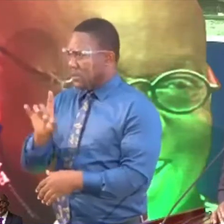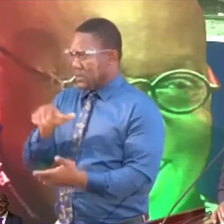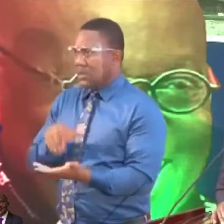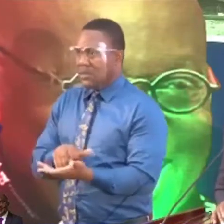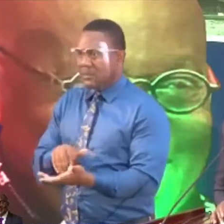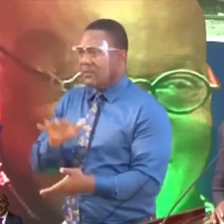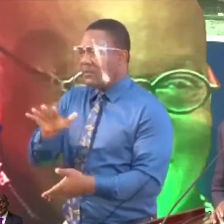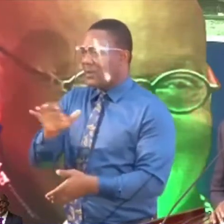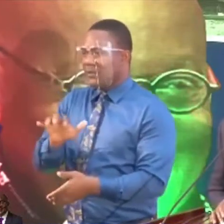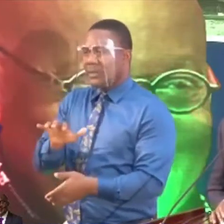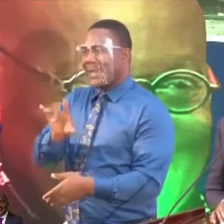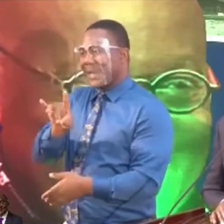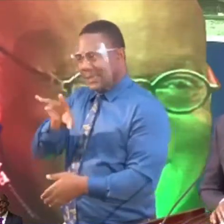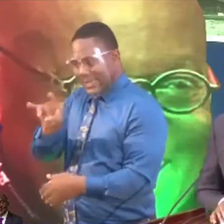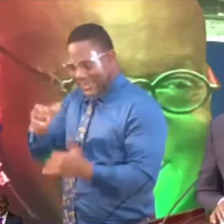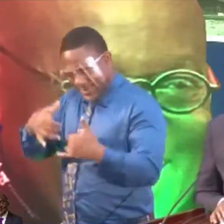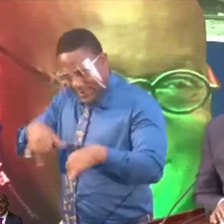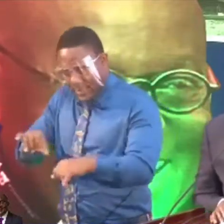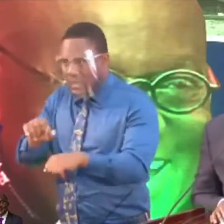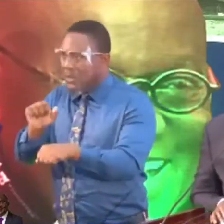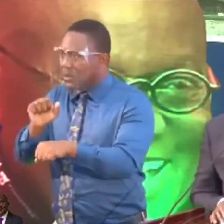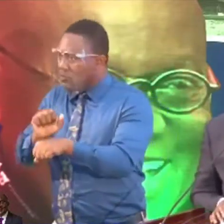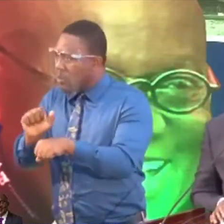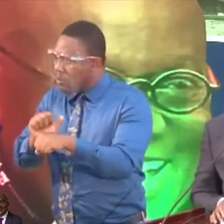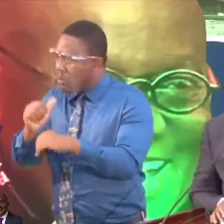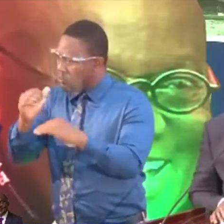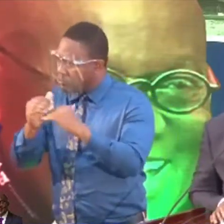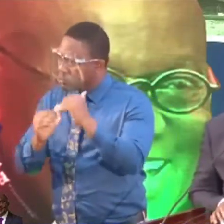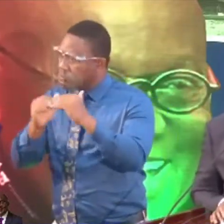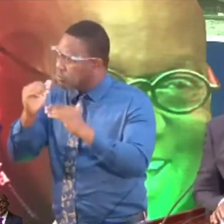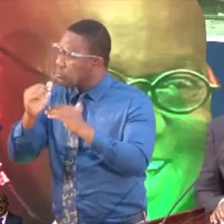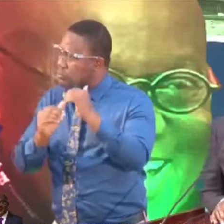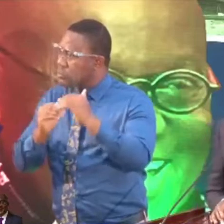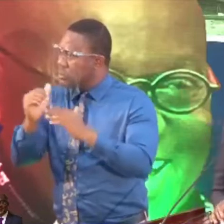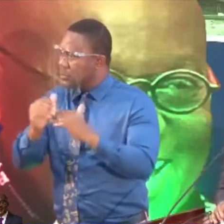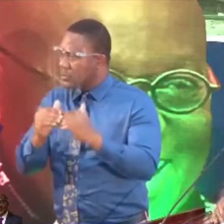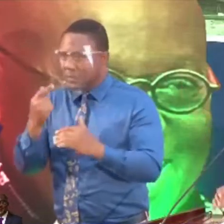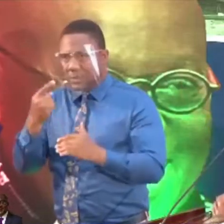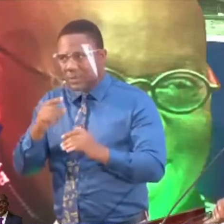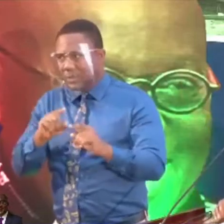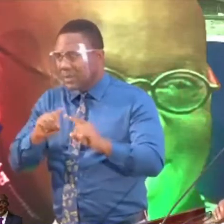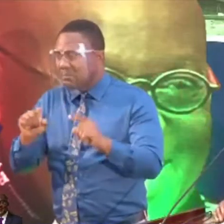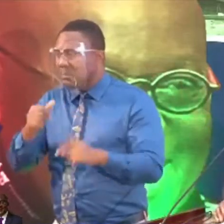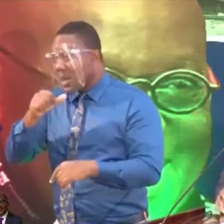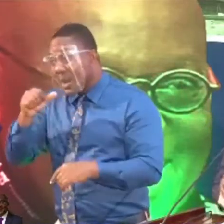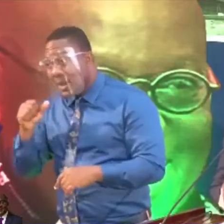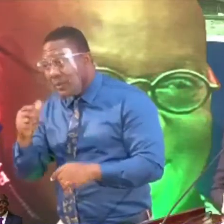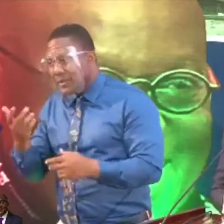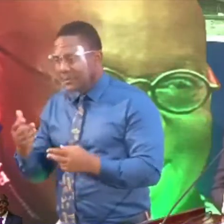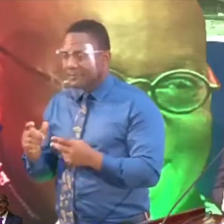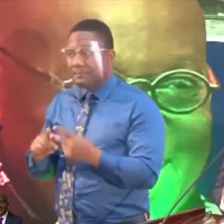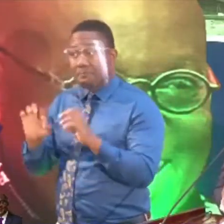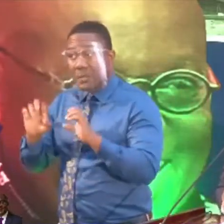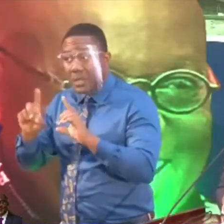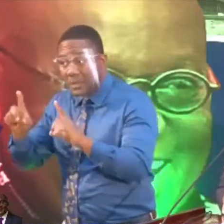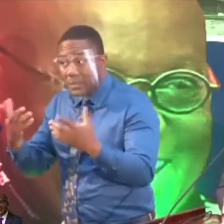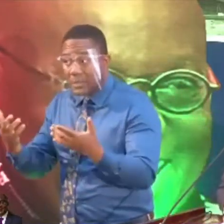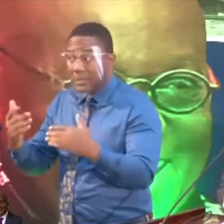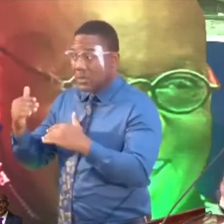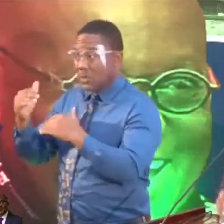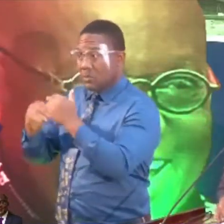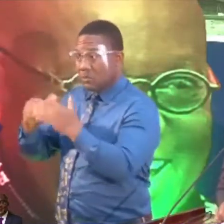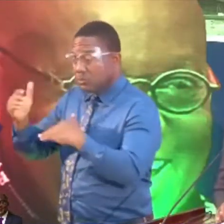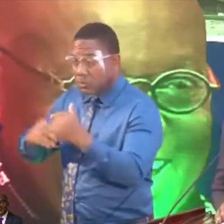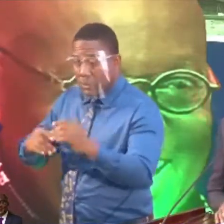8,588 ongoing. And you see them allocated from agriculture, education,